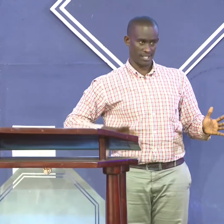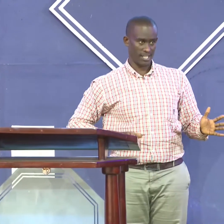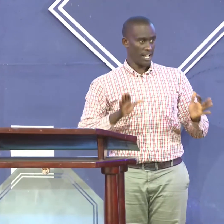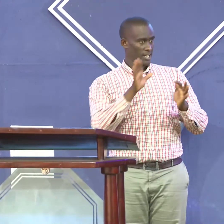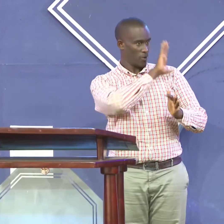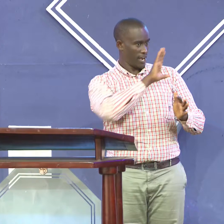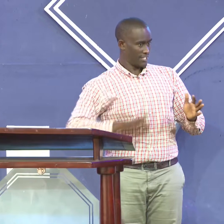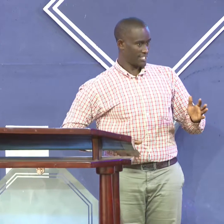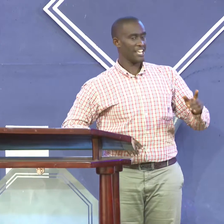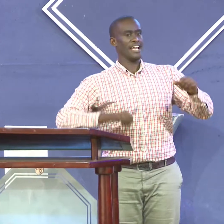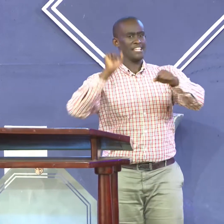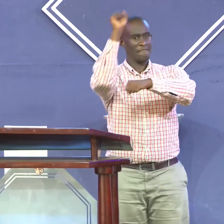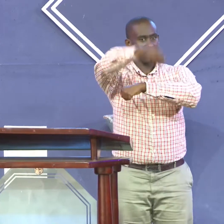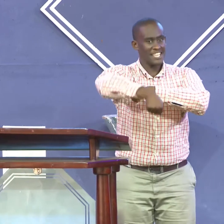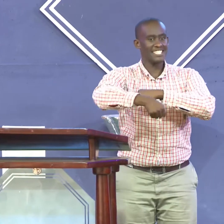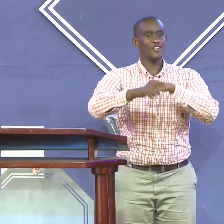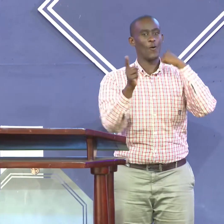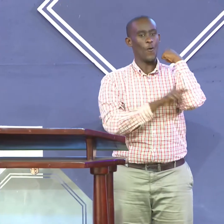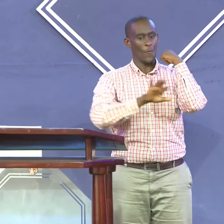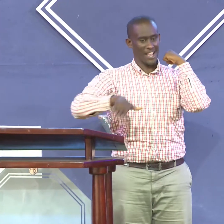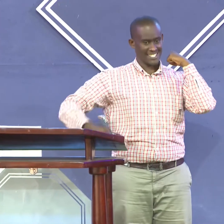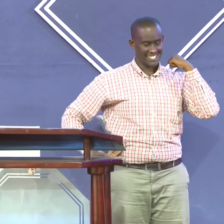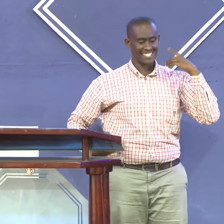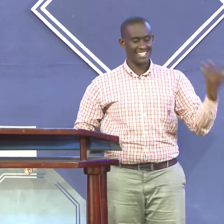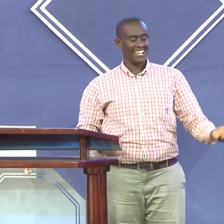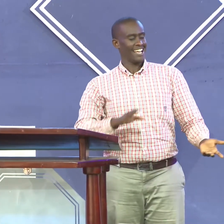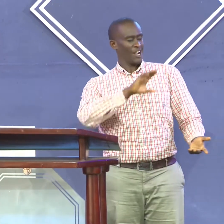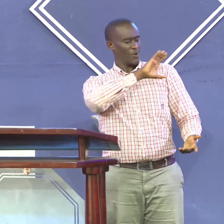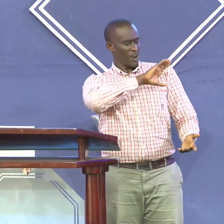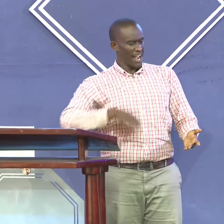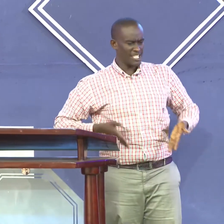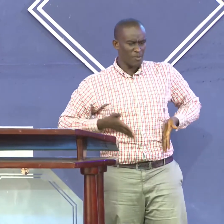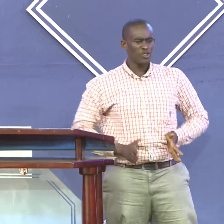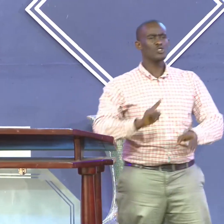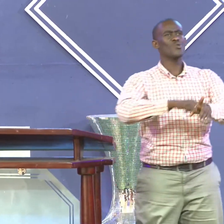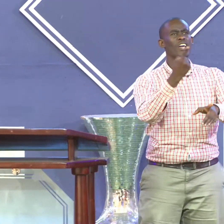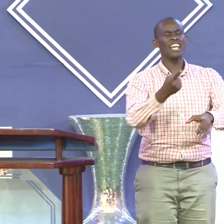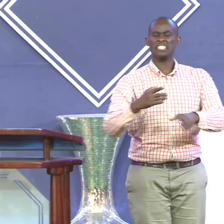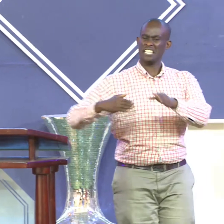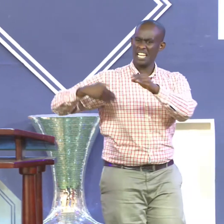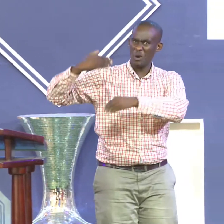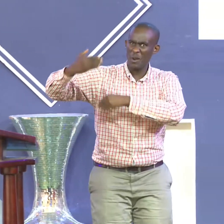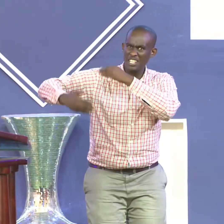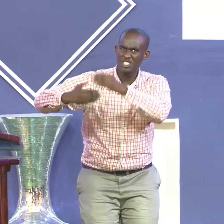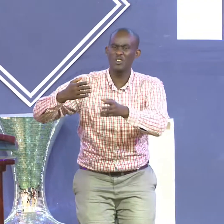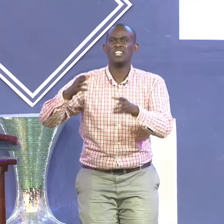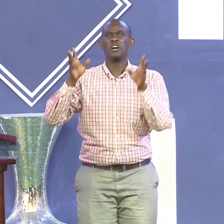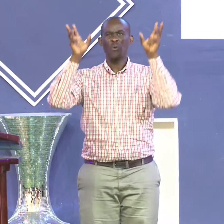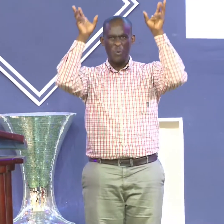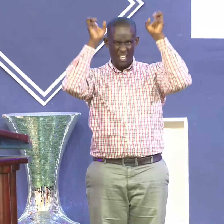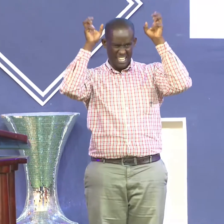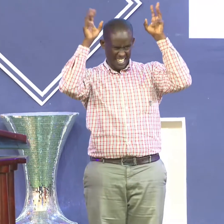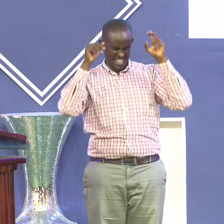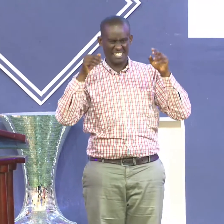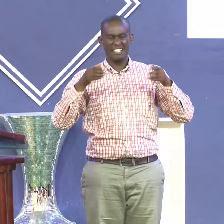obwenzi. Christ who overcame adultery. Yazalibwa mu mulembo gwa kyama. He was born in a wicked generation. Yazalibwa